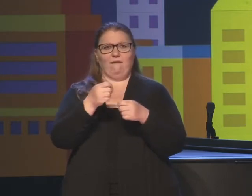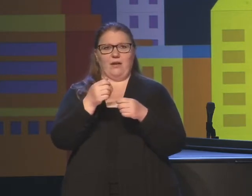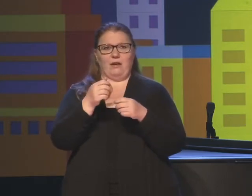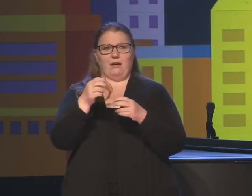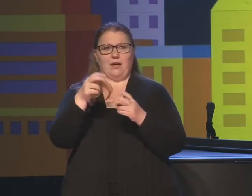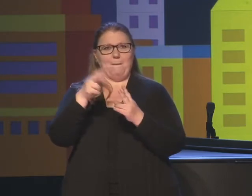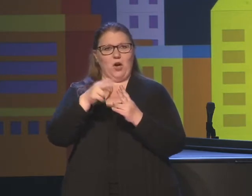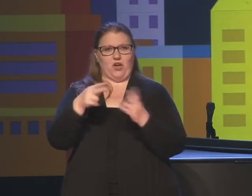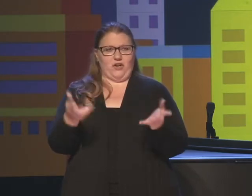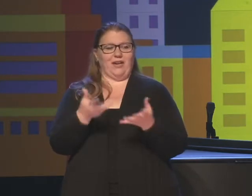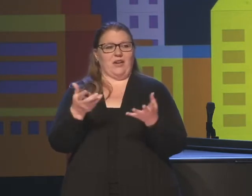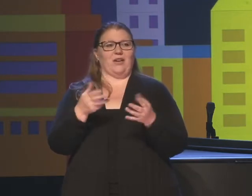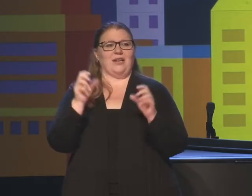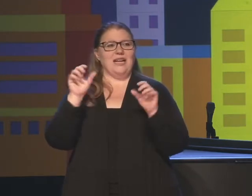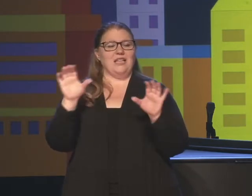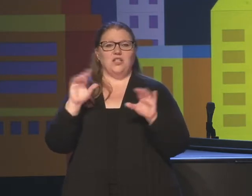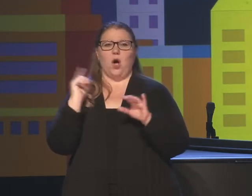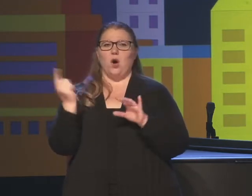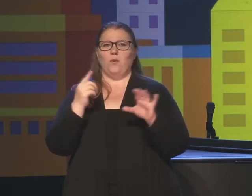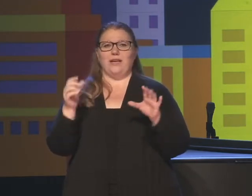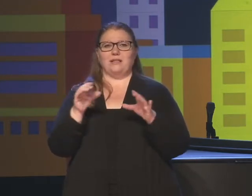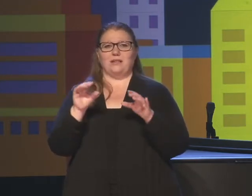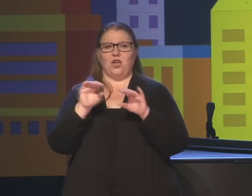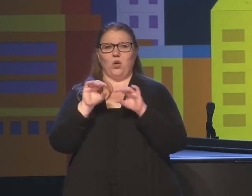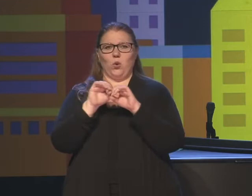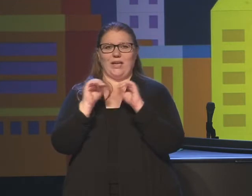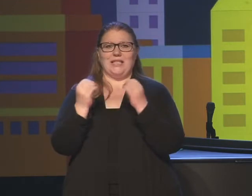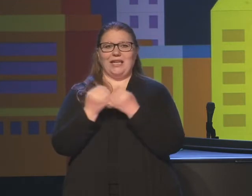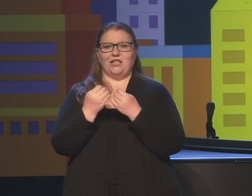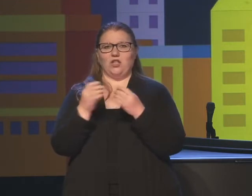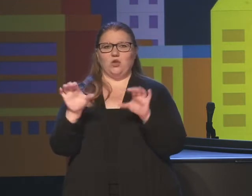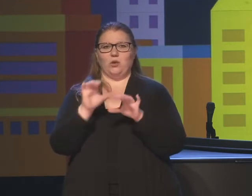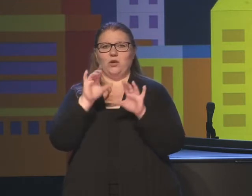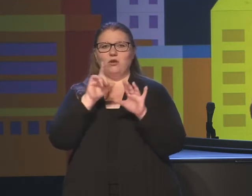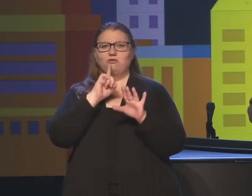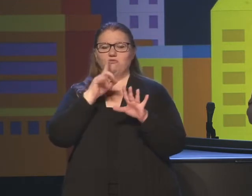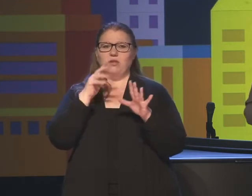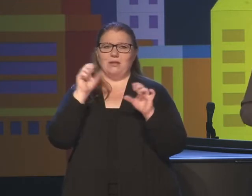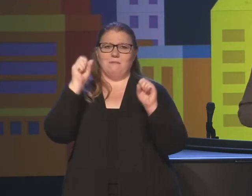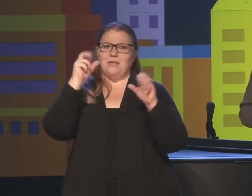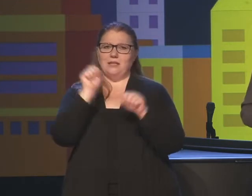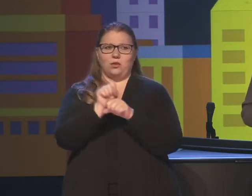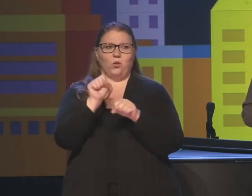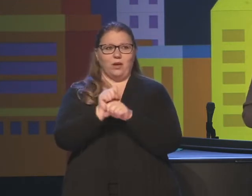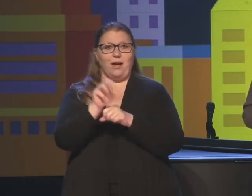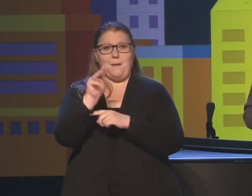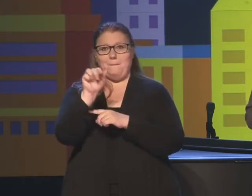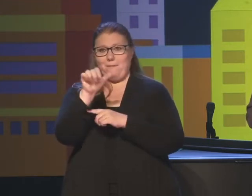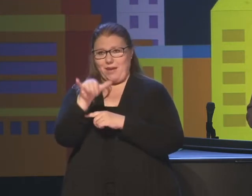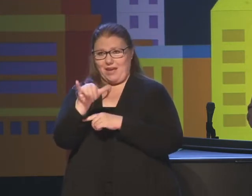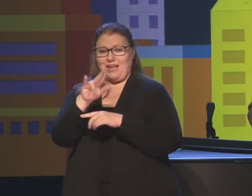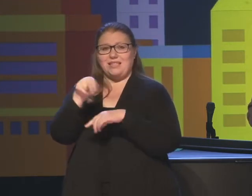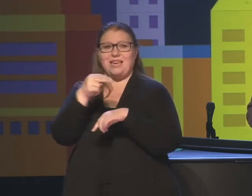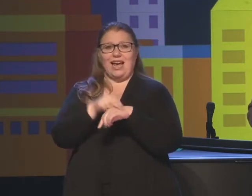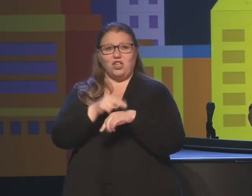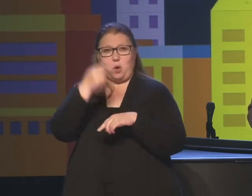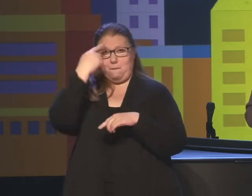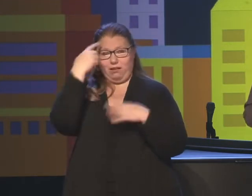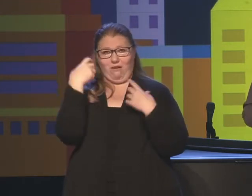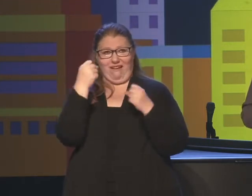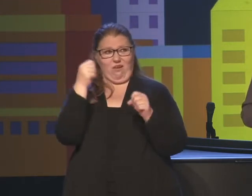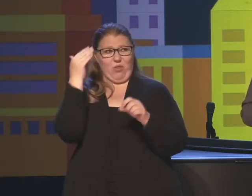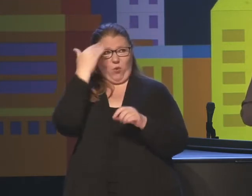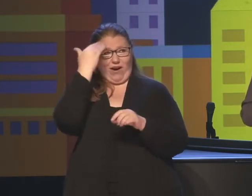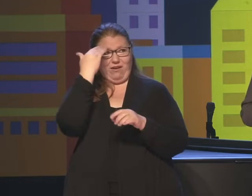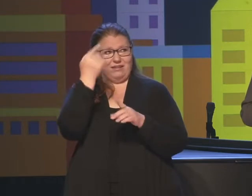really amazing good work. And so May is the National Mental Health Awareness Month, and so Sip of Hope Coffee is like the only